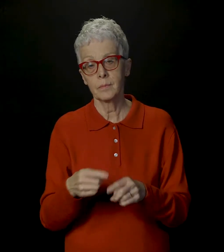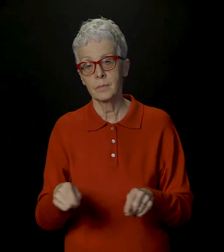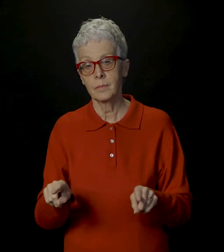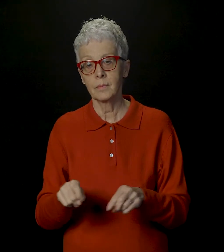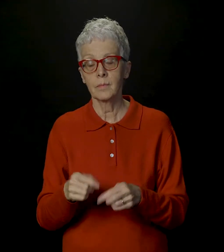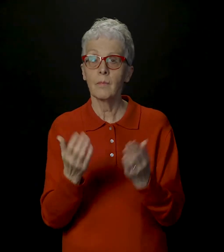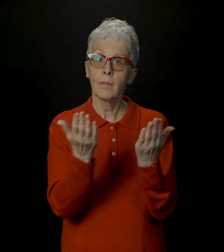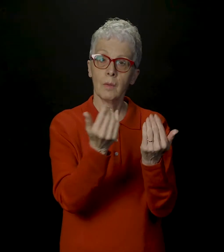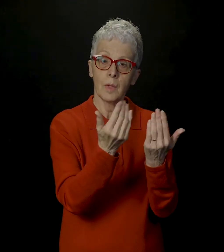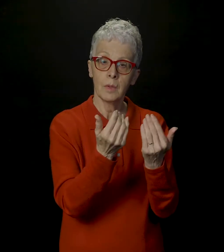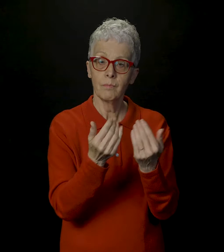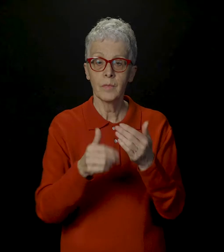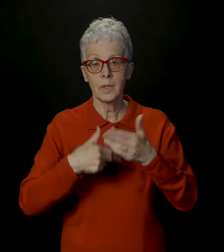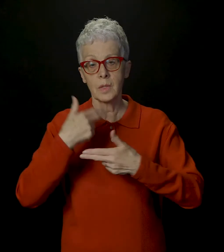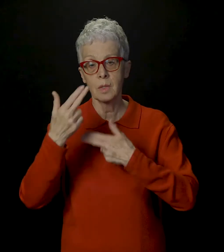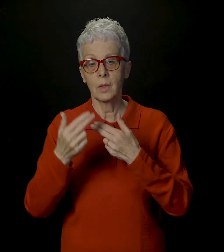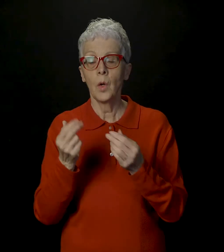Come on, let's sing this together